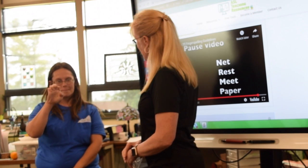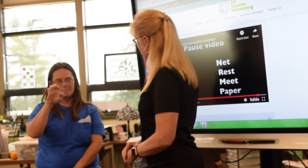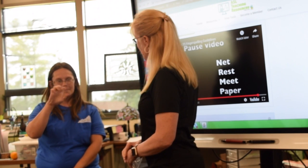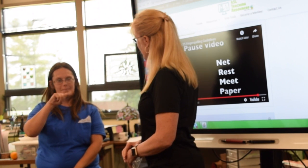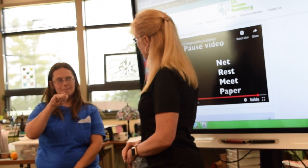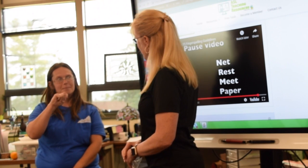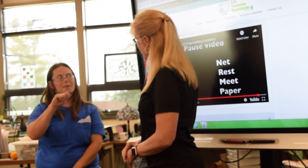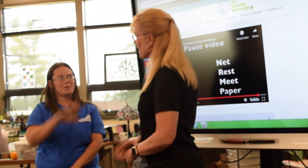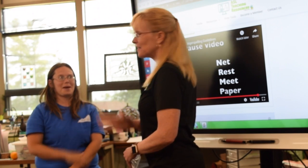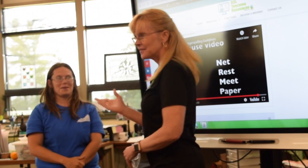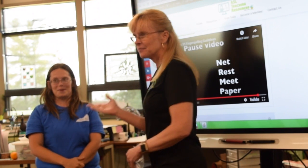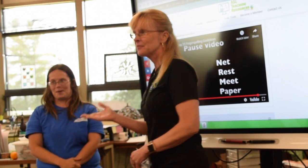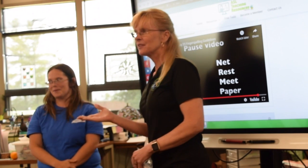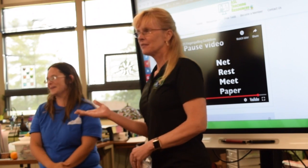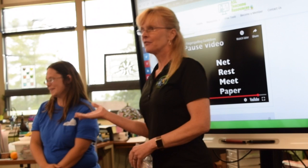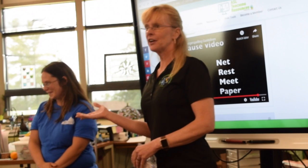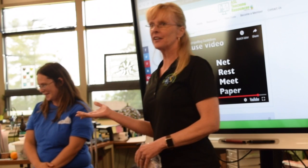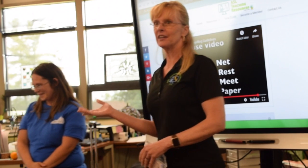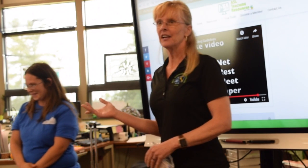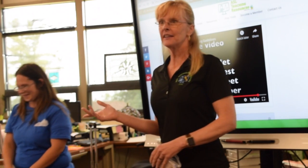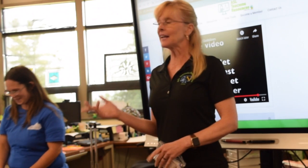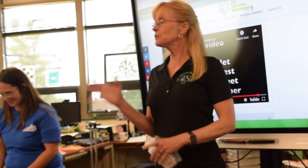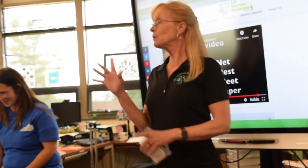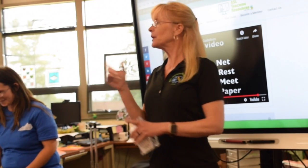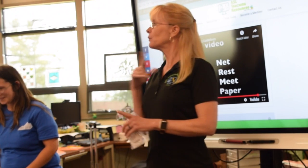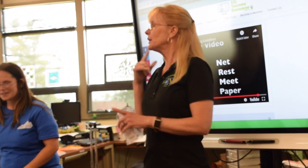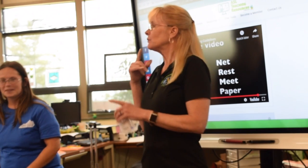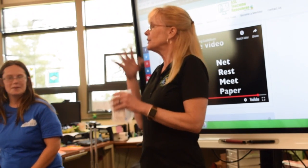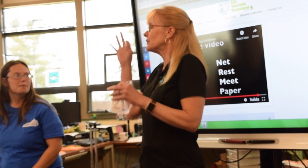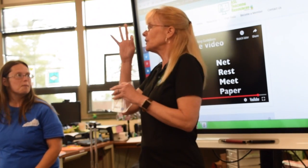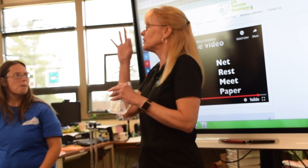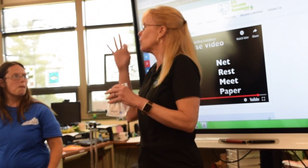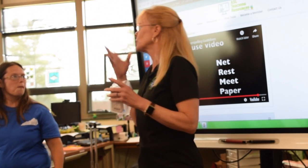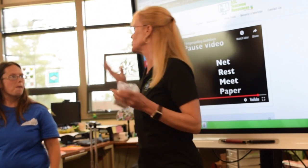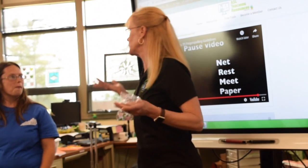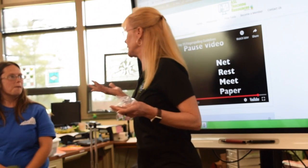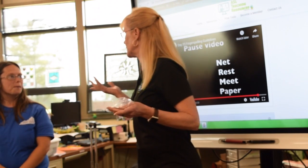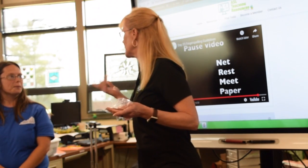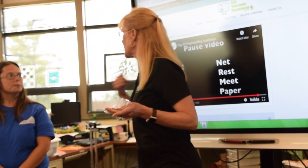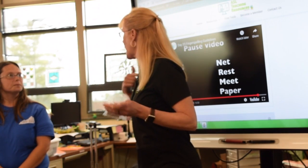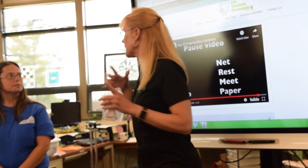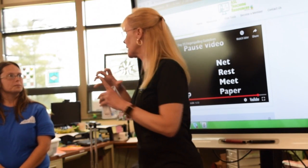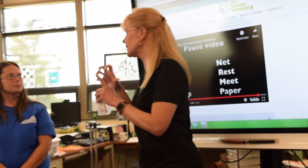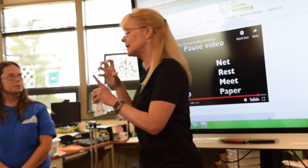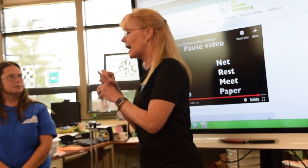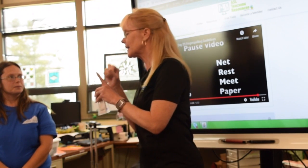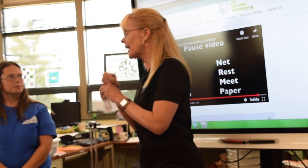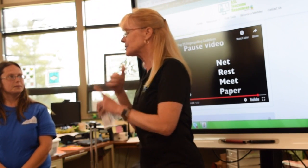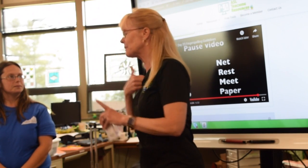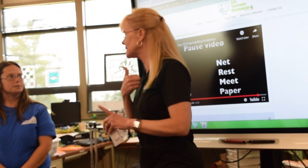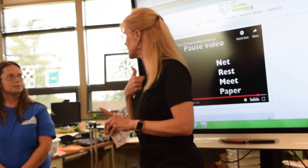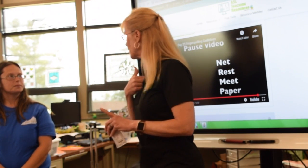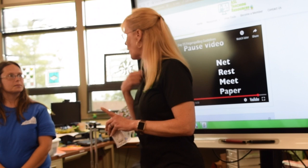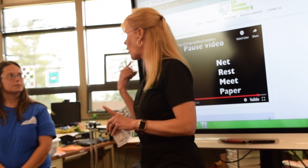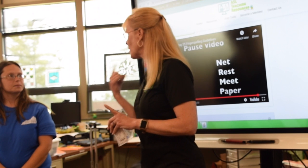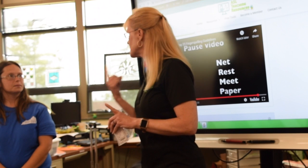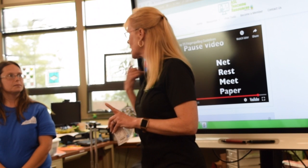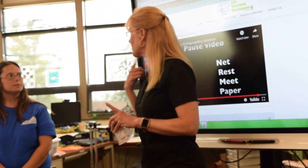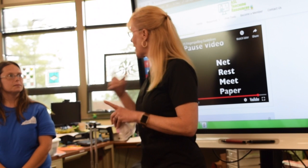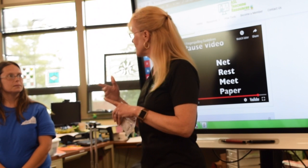Good. Okay, there we go. Very good. That's what we don't even know we're doing. And I catch myself all the time having